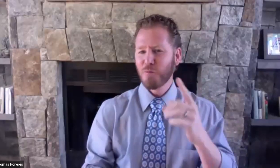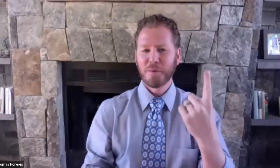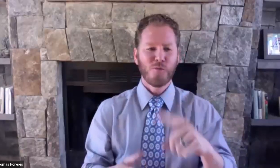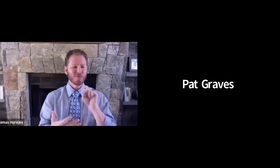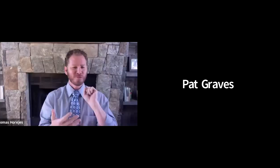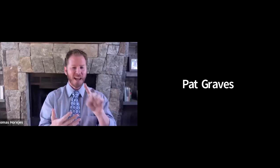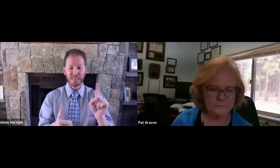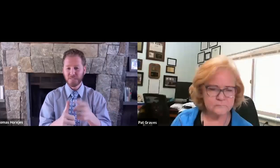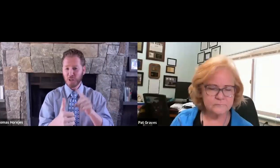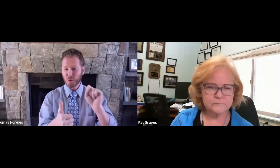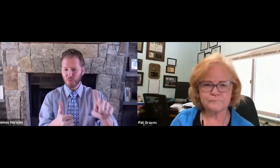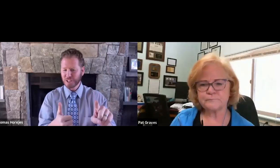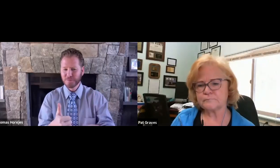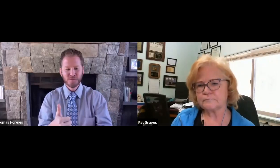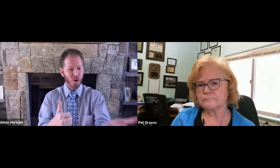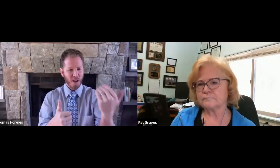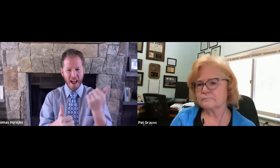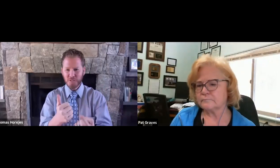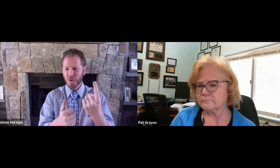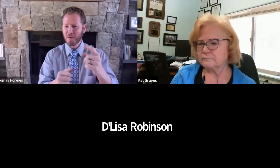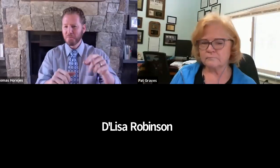And let's begin our webinar.